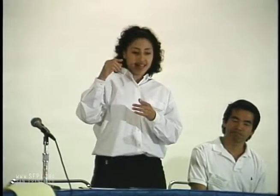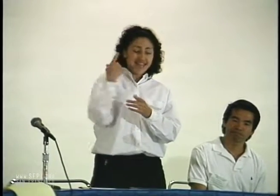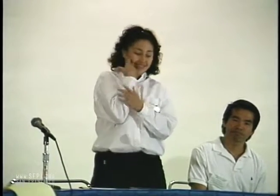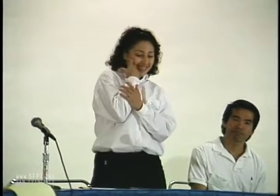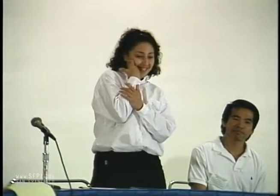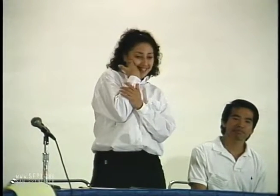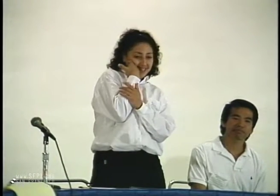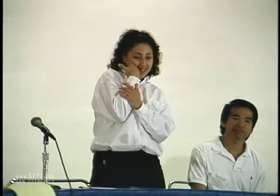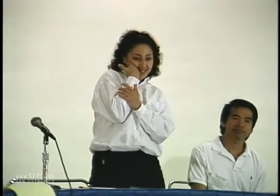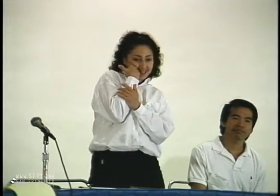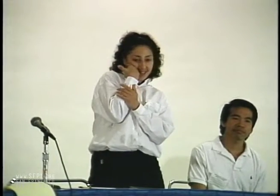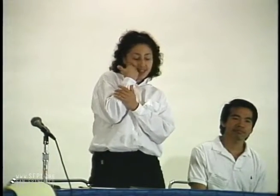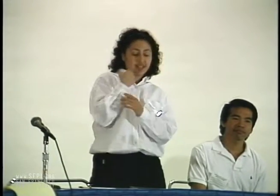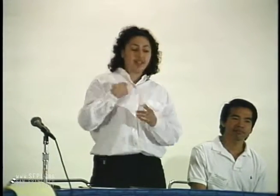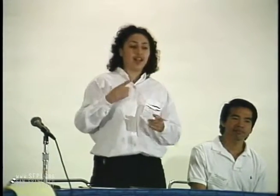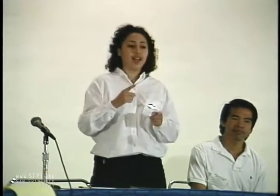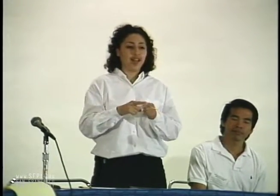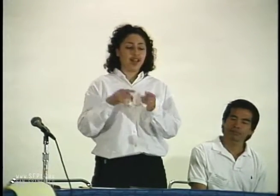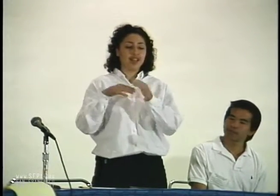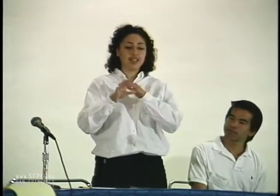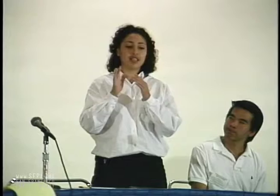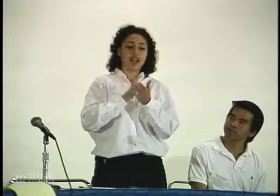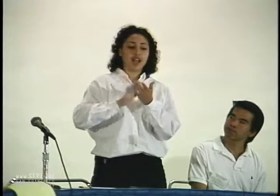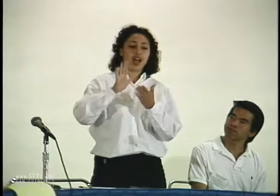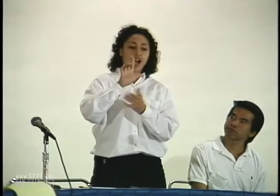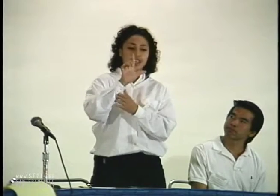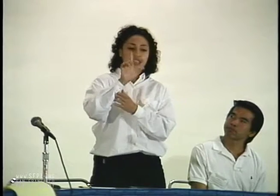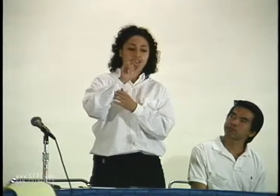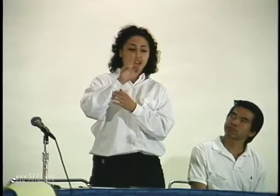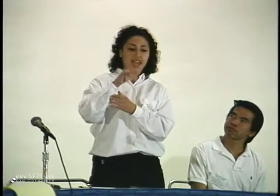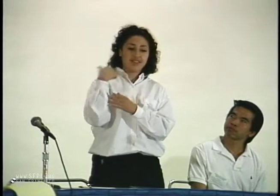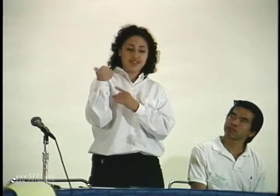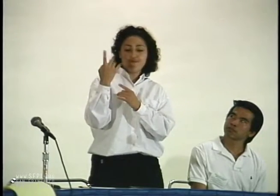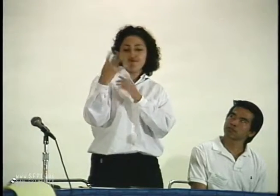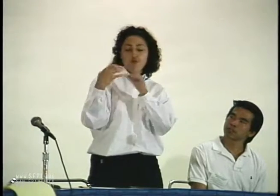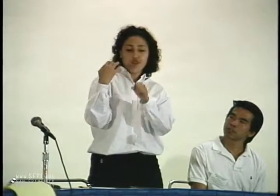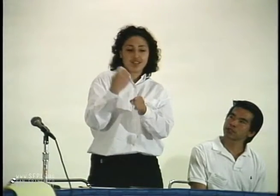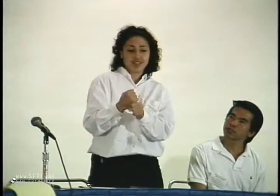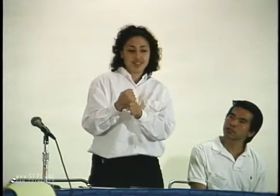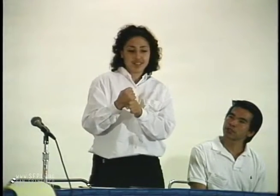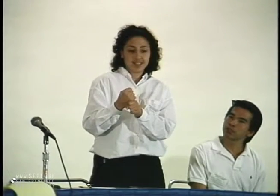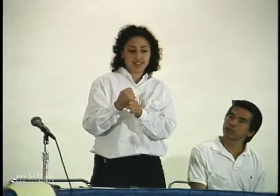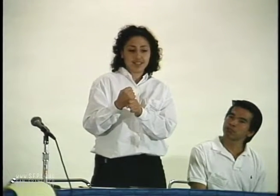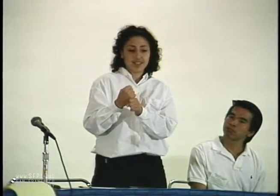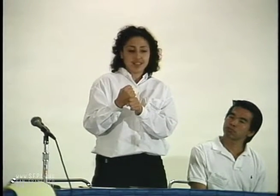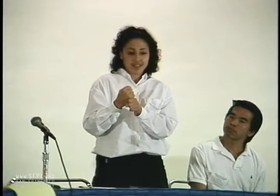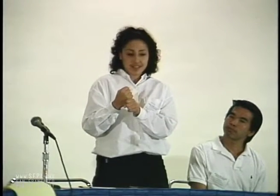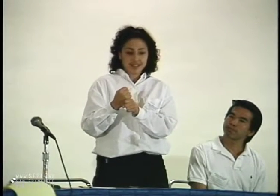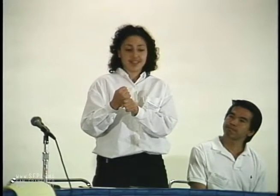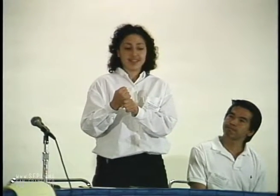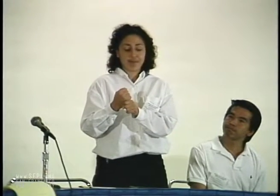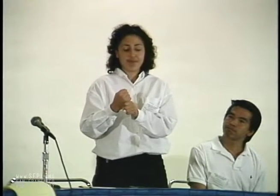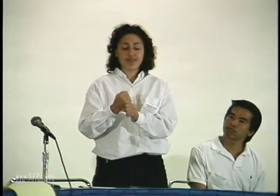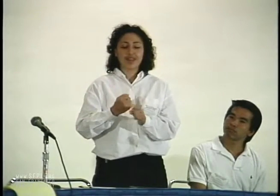and I graduated recently from Skyline, and I'm now at college at Laney. Actually, I've been there for